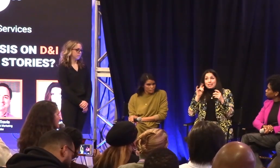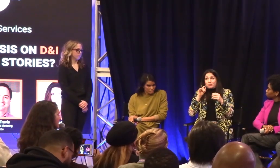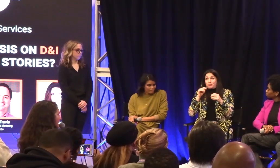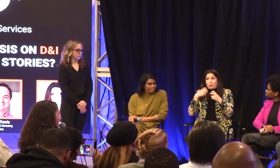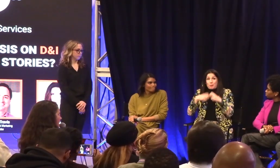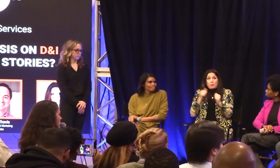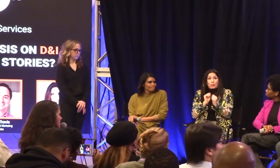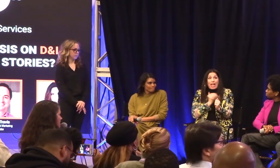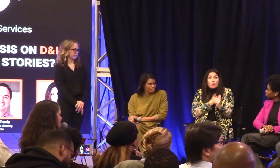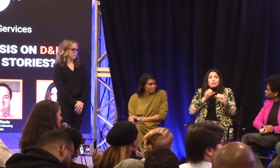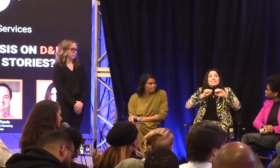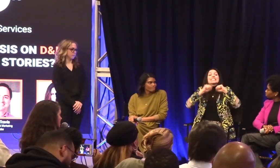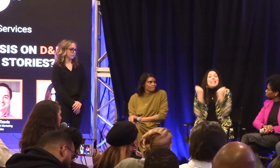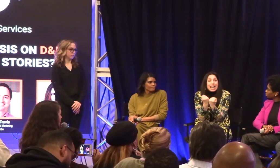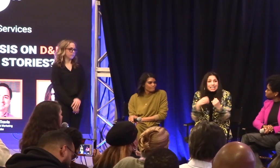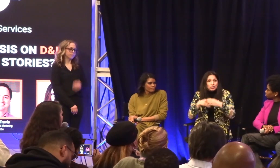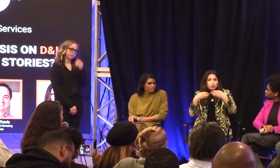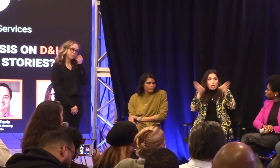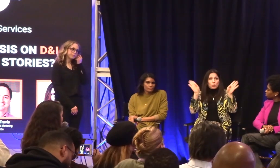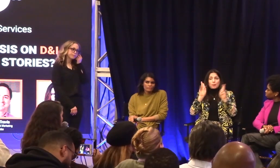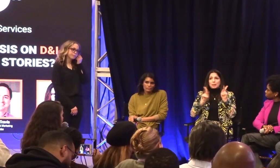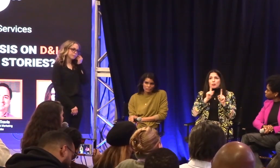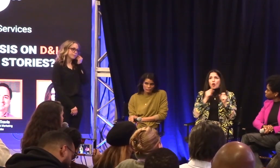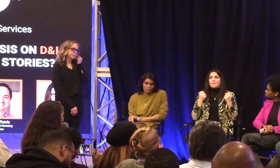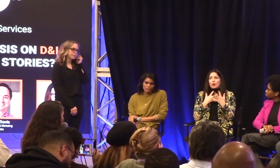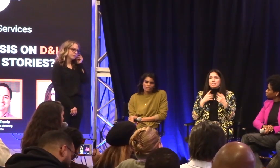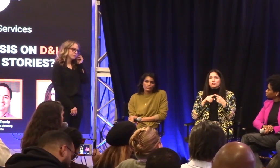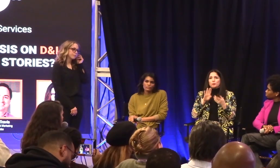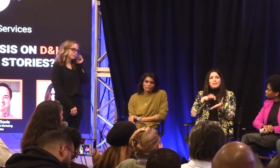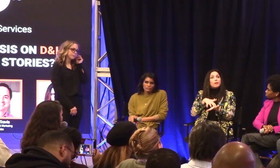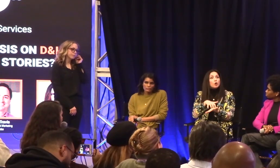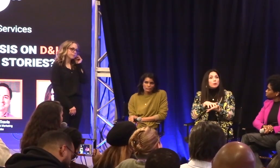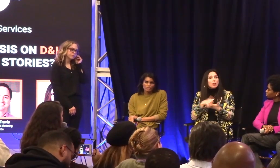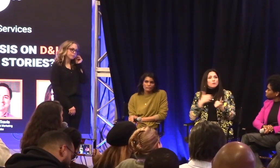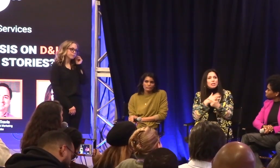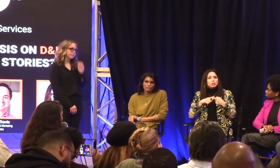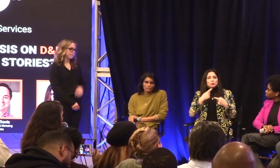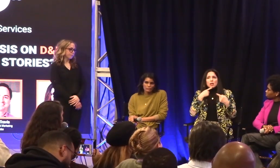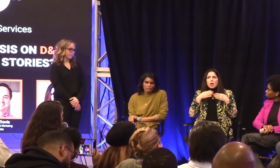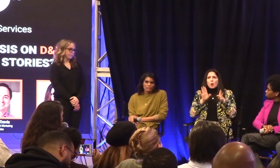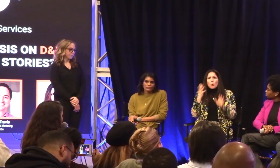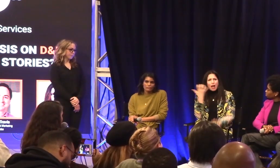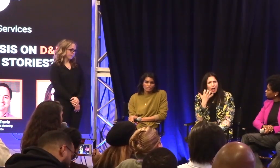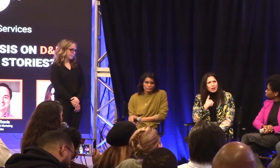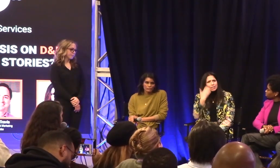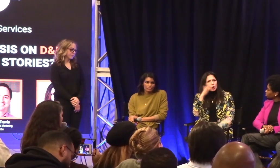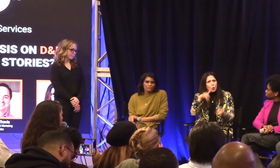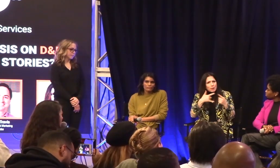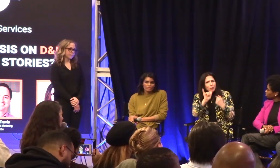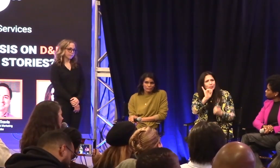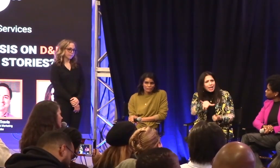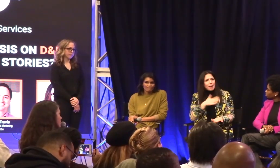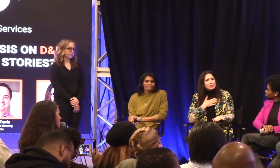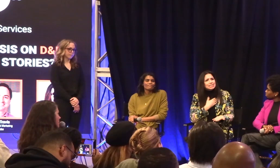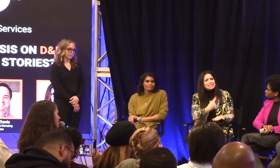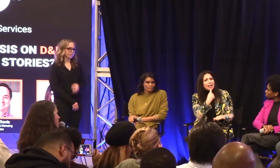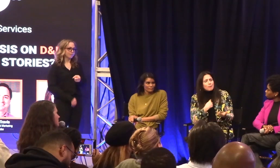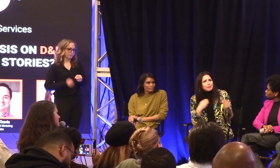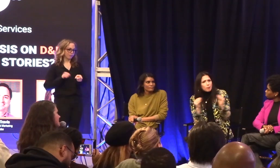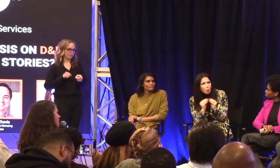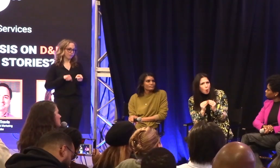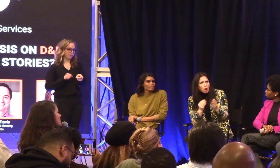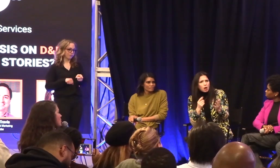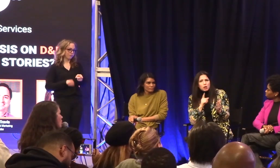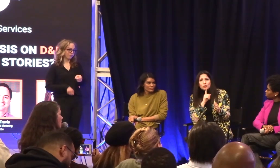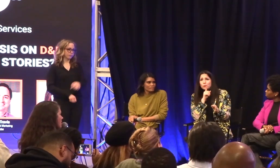this. This, you know, it's a problem with our society in general. People are afraid to be vulnerable. They're afraid to say, wow, I didn't know about